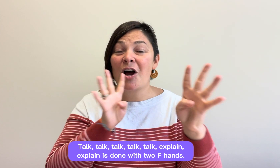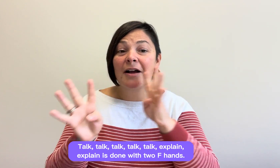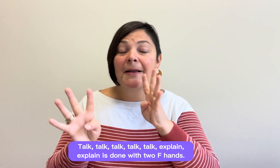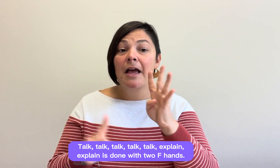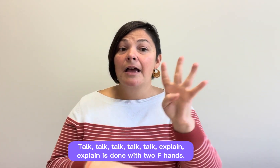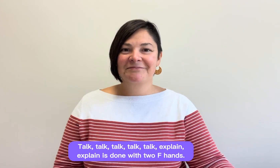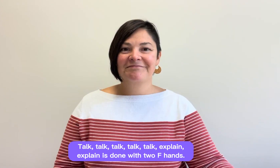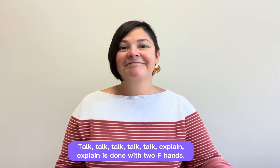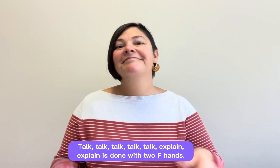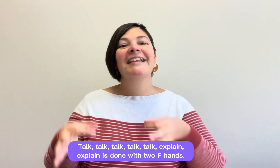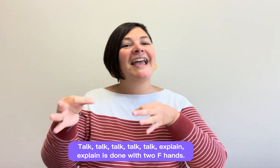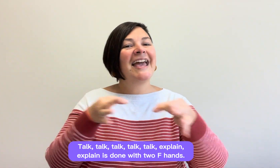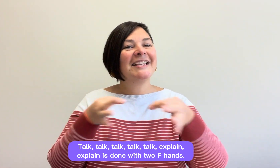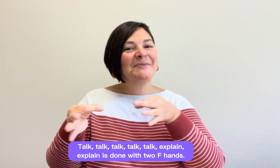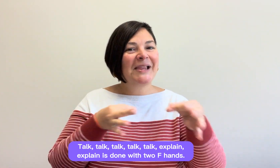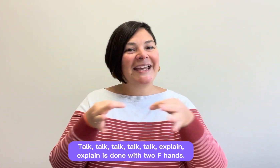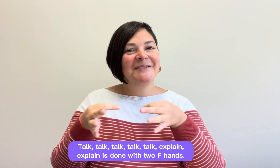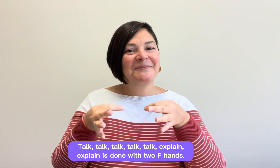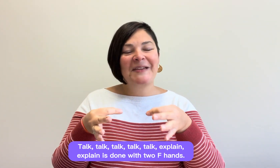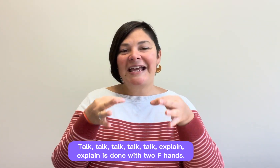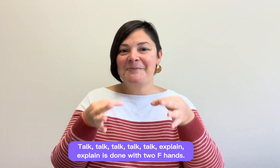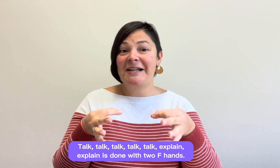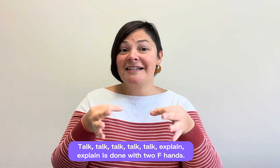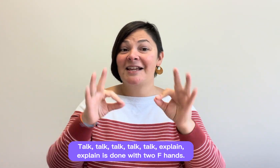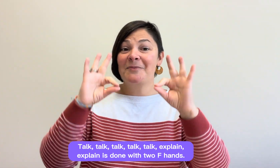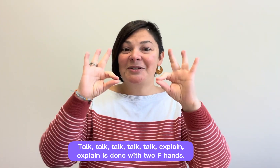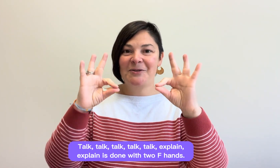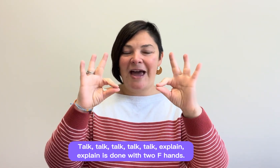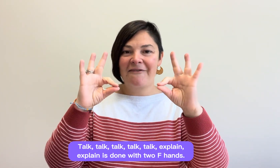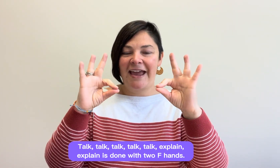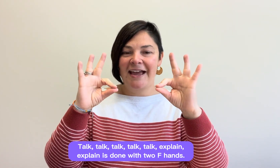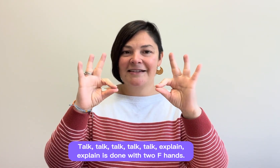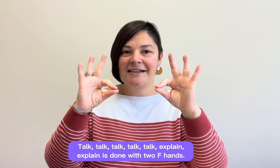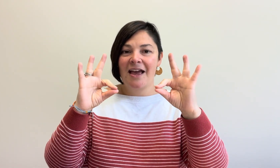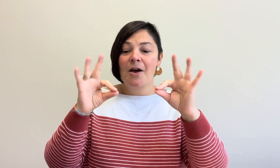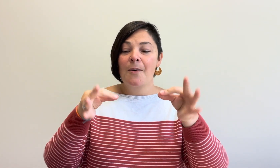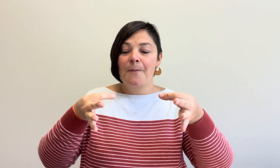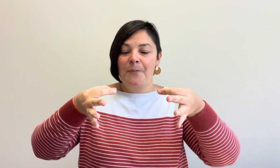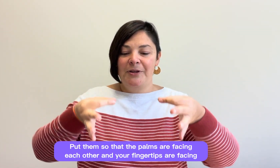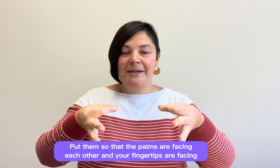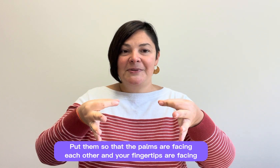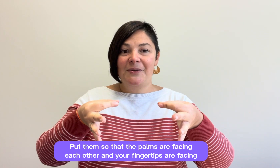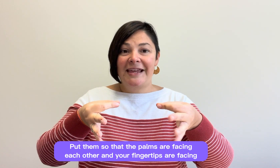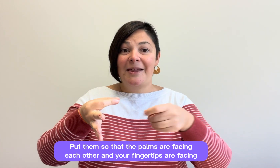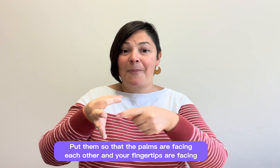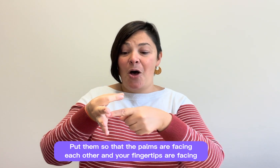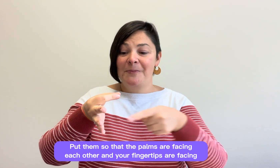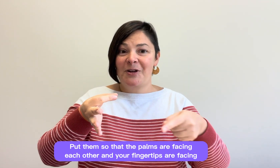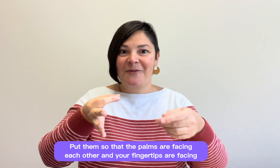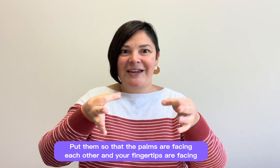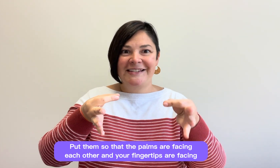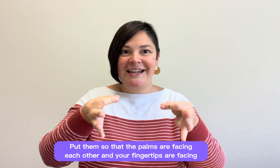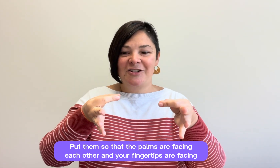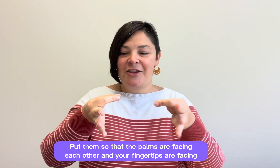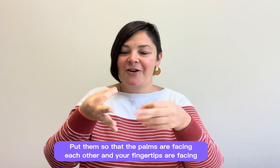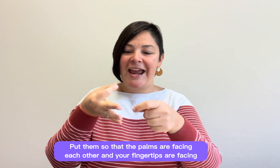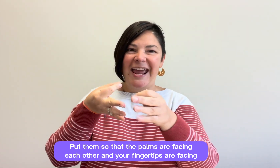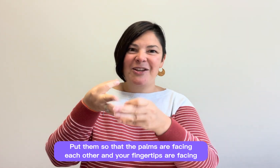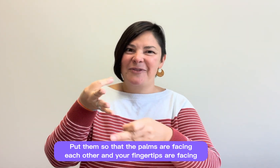talk. Explain. Explain is done with 2 F hands. Put them so that the palms are facing each other and your